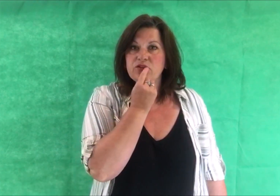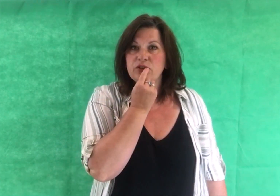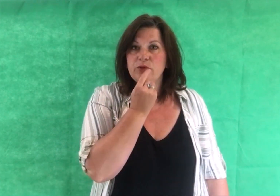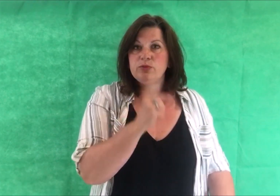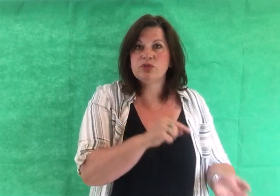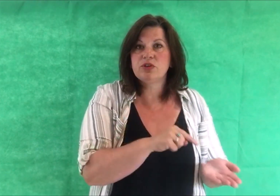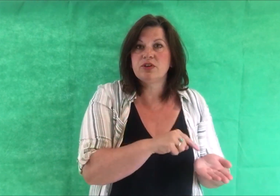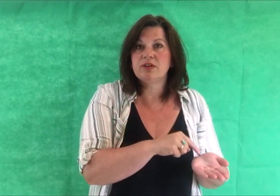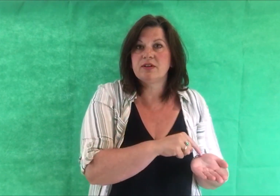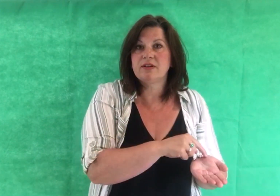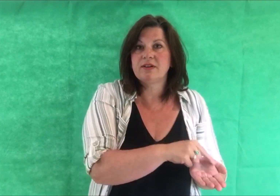beetroot,